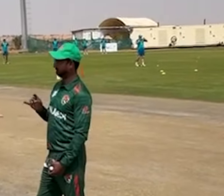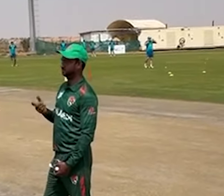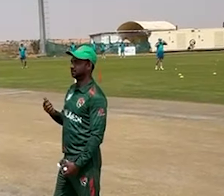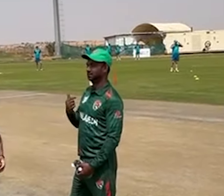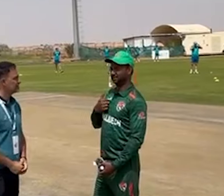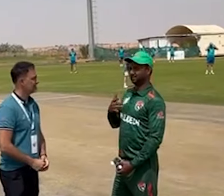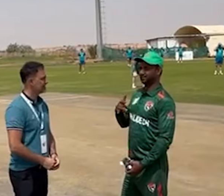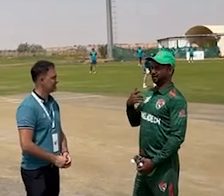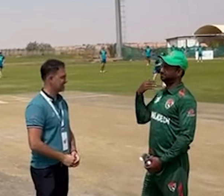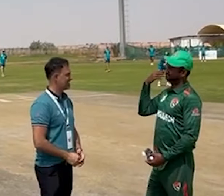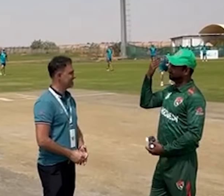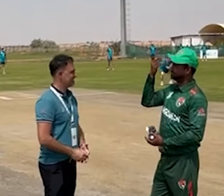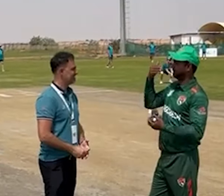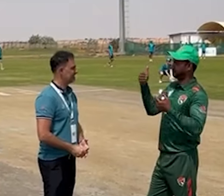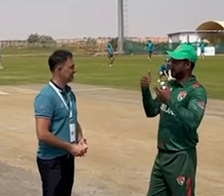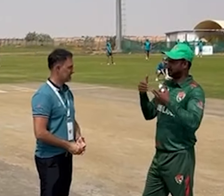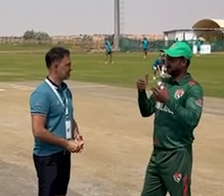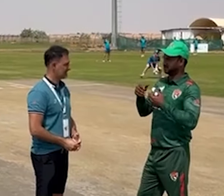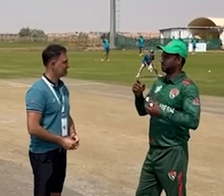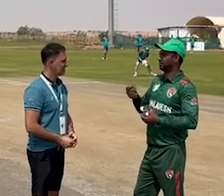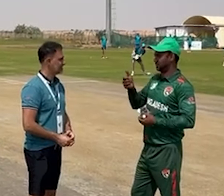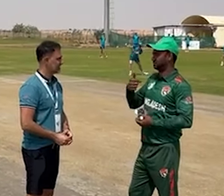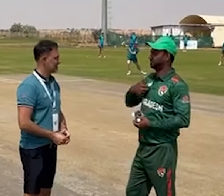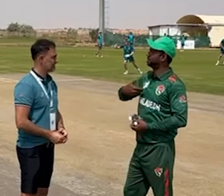Bangladesh will detect the ball first.